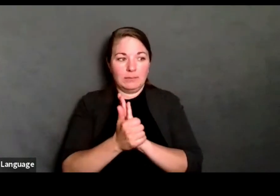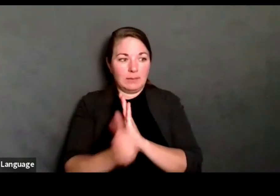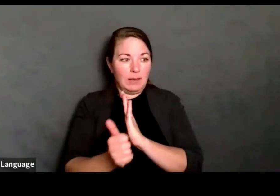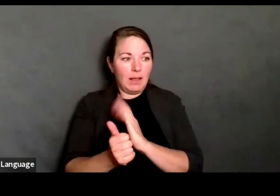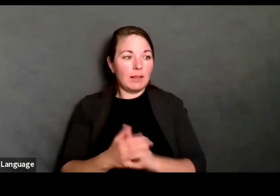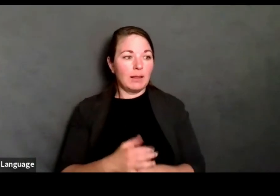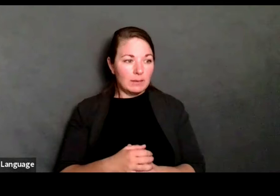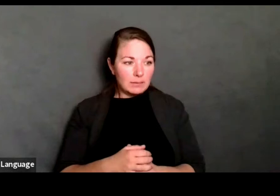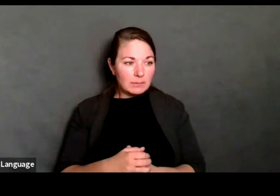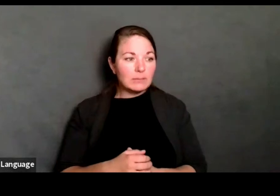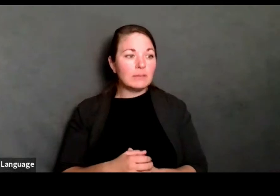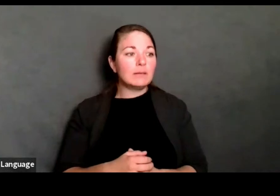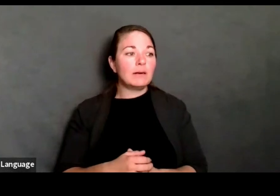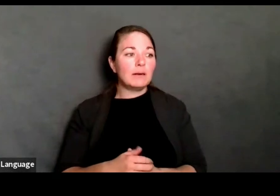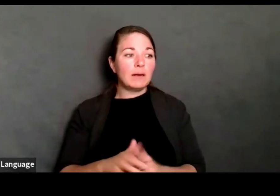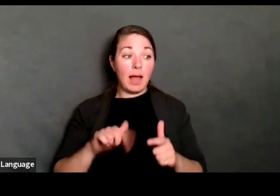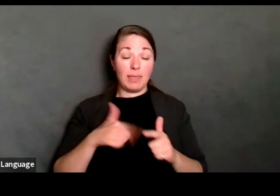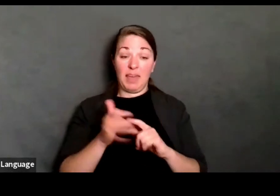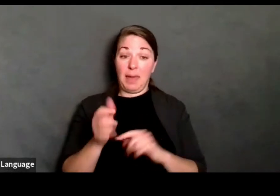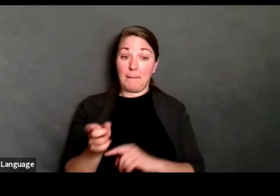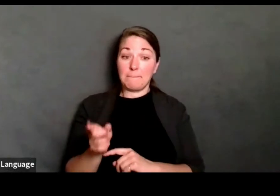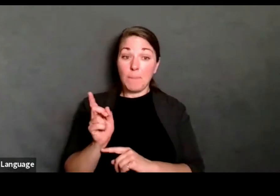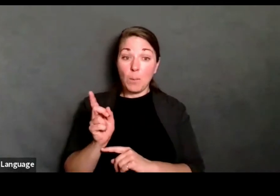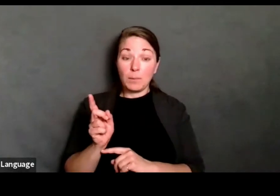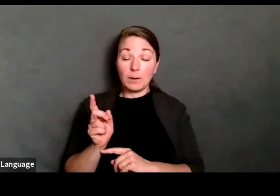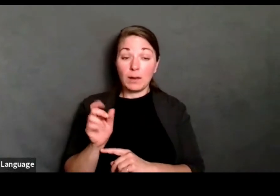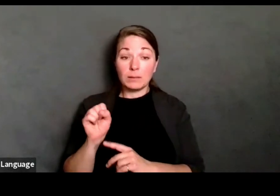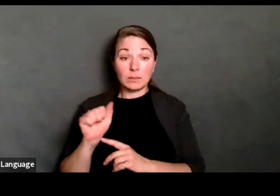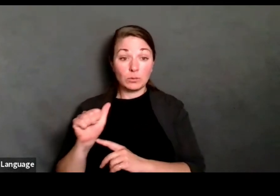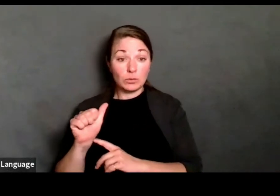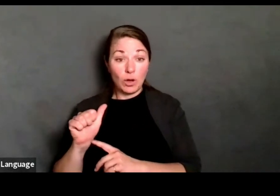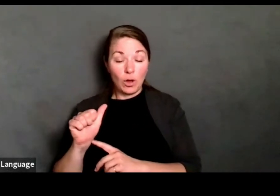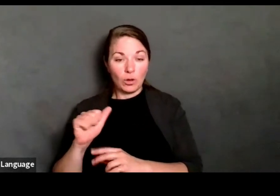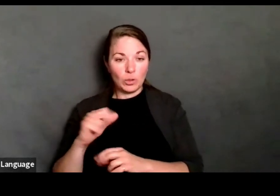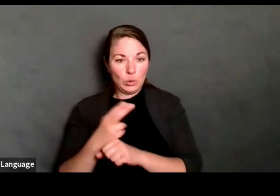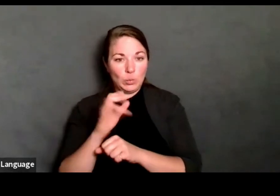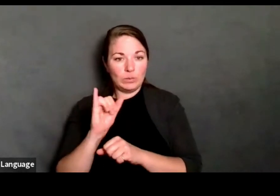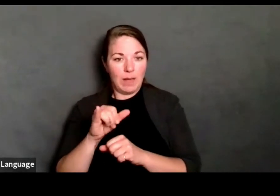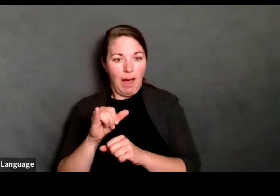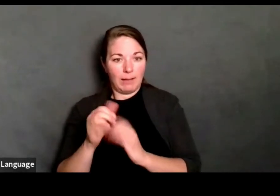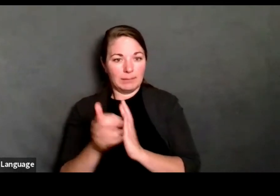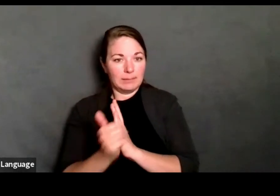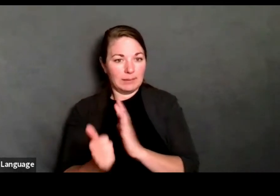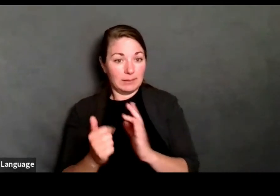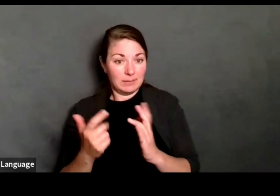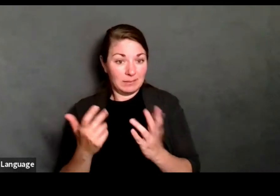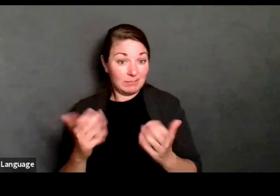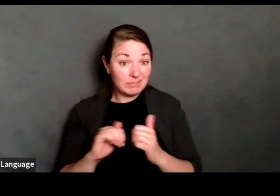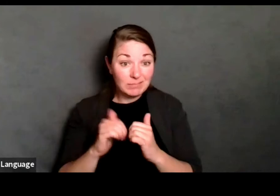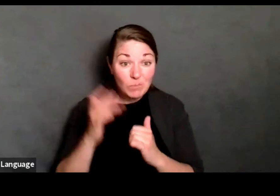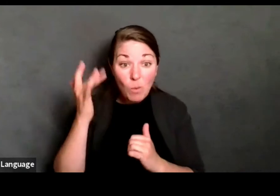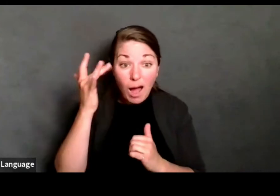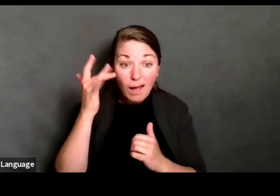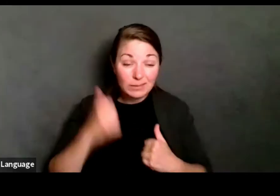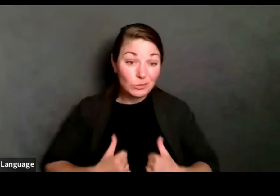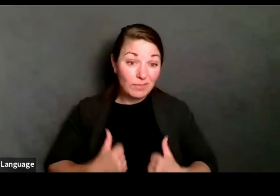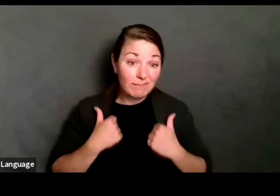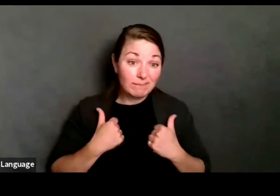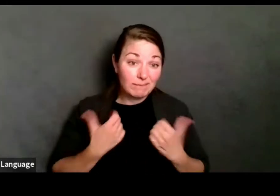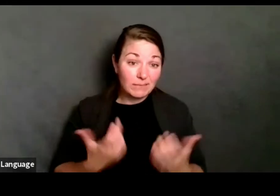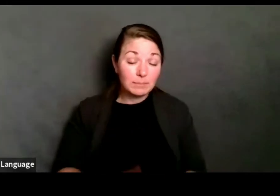then, in the moment of a sexual assault, used it to survive. I've had many survivors share that